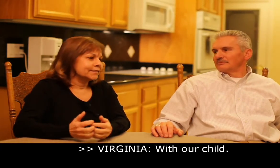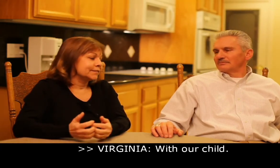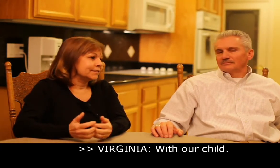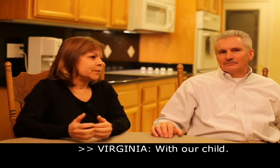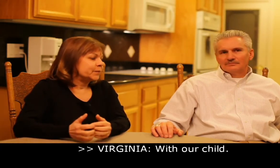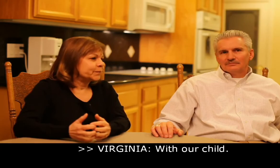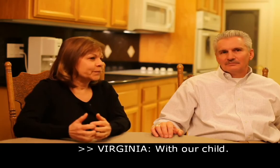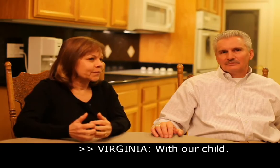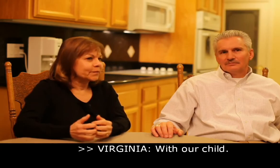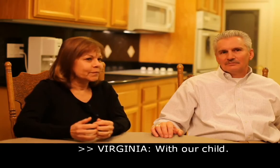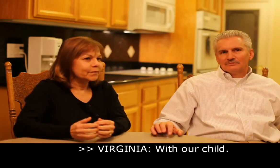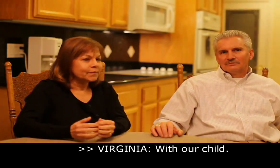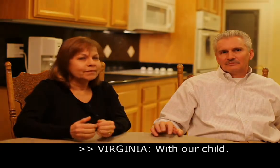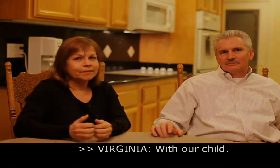So.